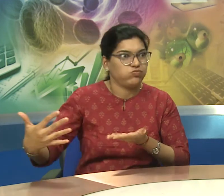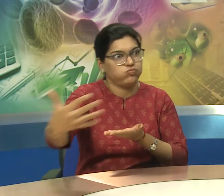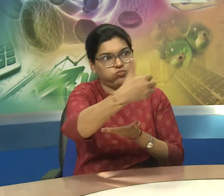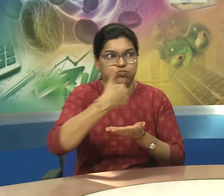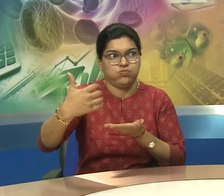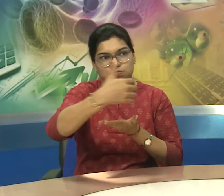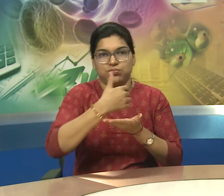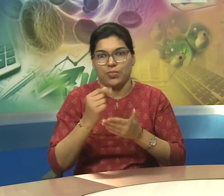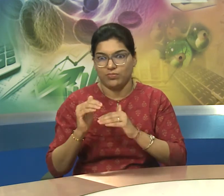The wholesaler